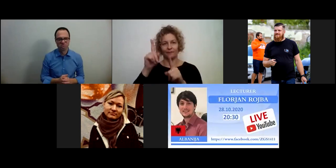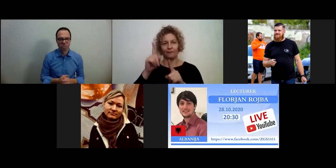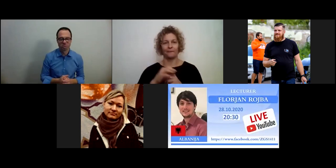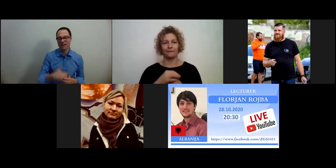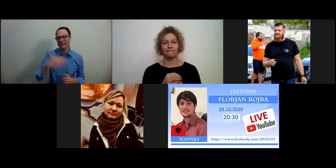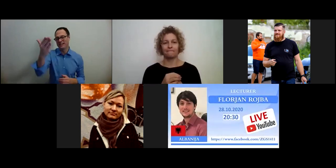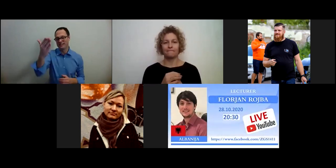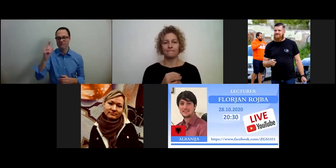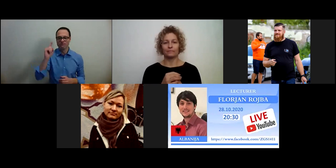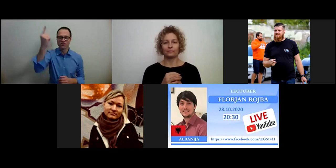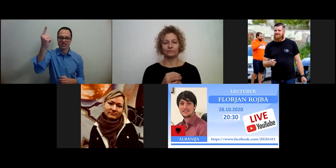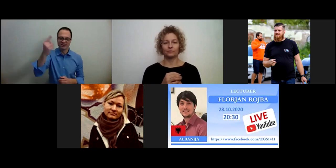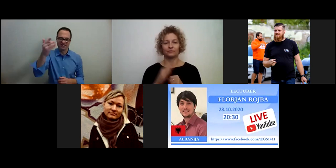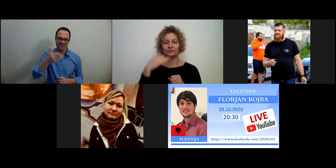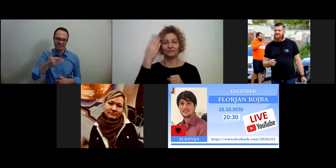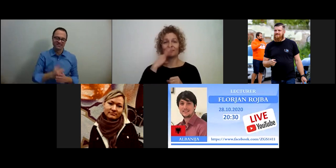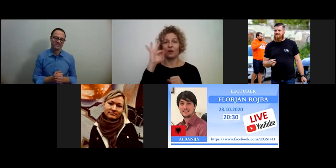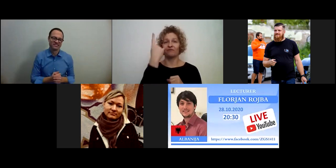Next.